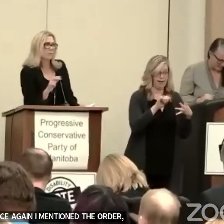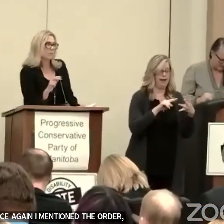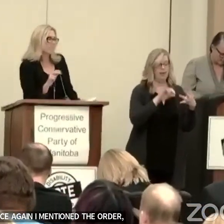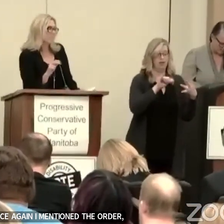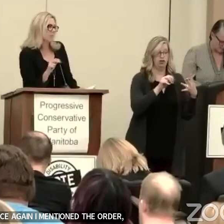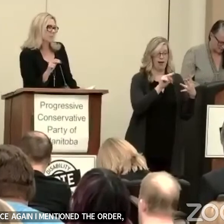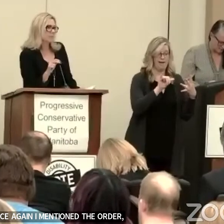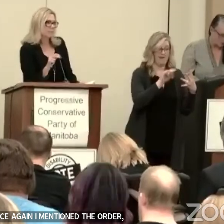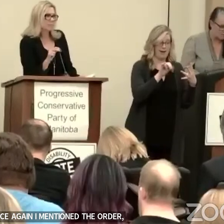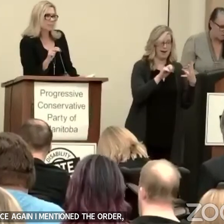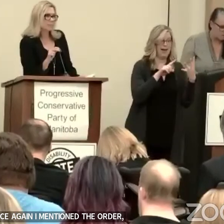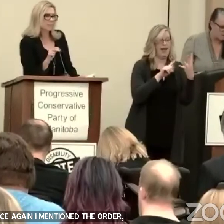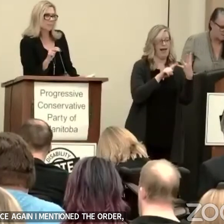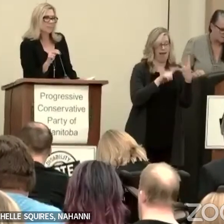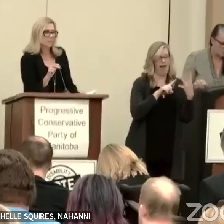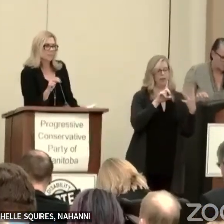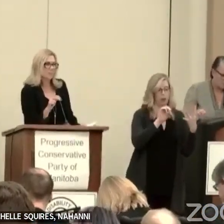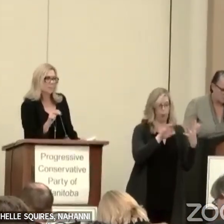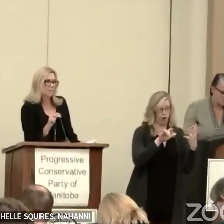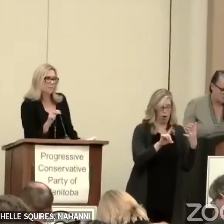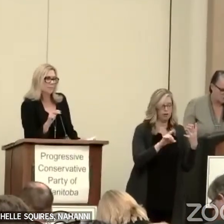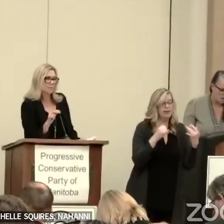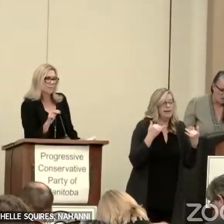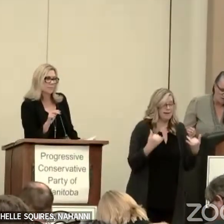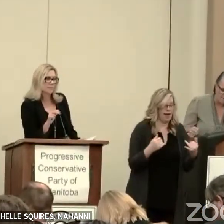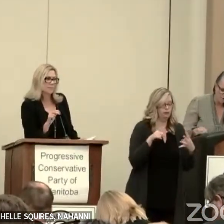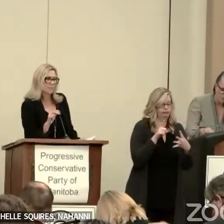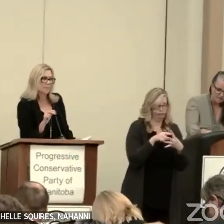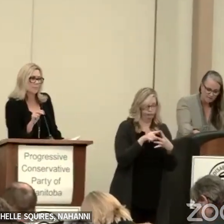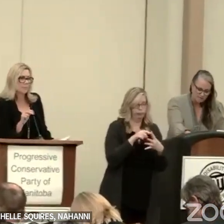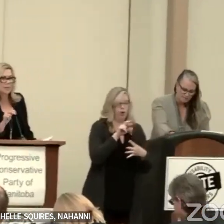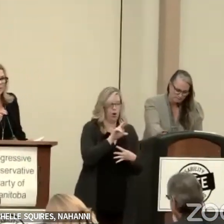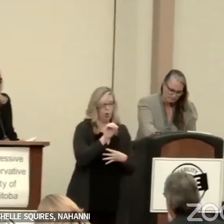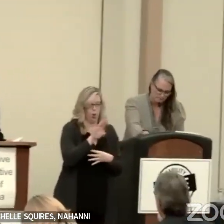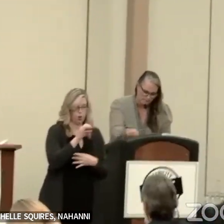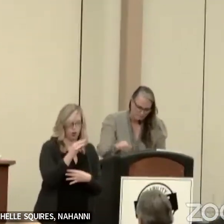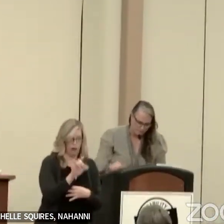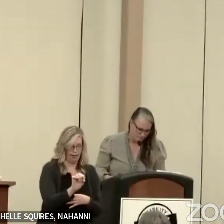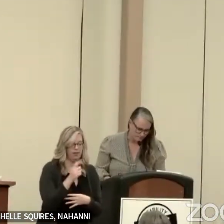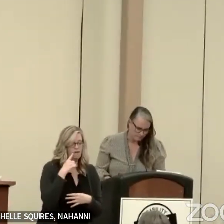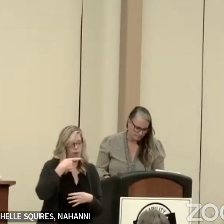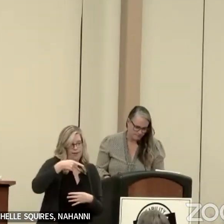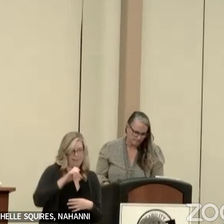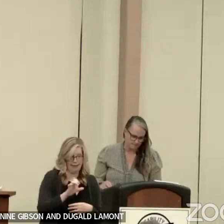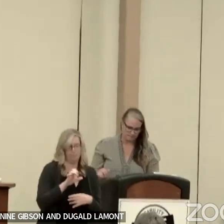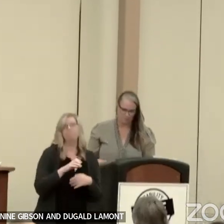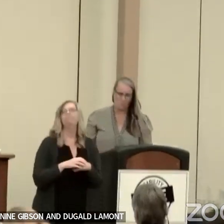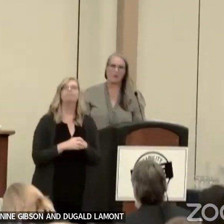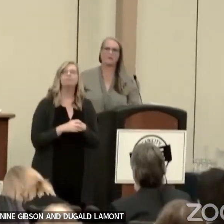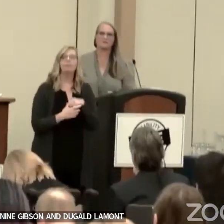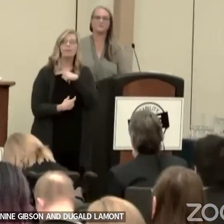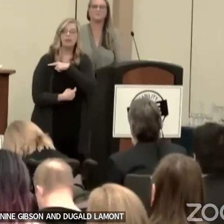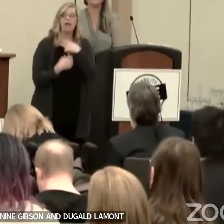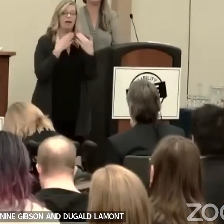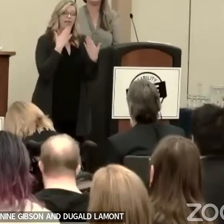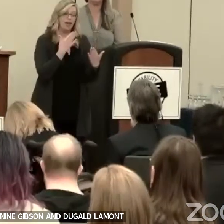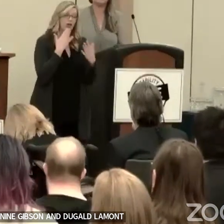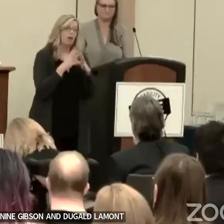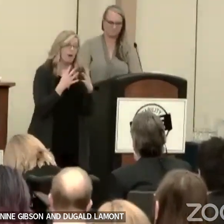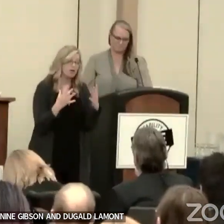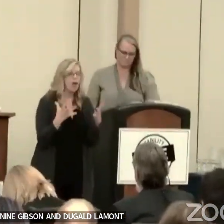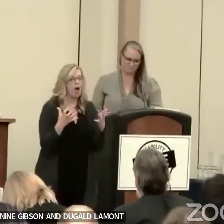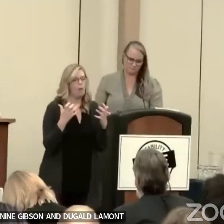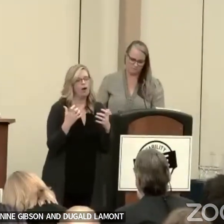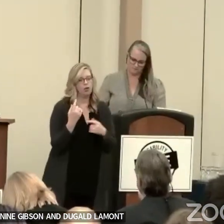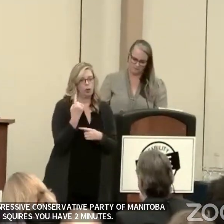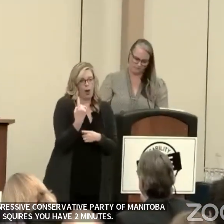Representing the Progressive Conservative Party of Manitoba, Rochelle Squires, you have 2 minutes. Thank you very much. First of all, I just want to respectfully disagree with